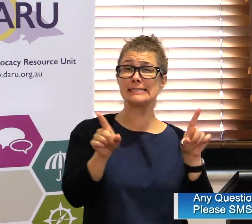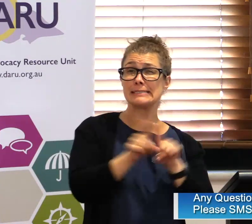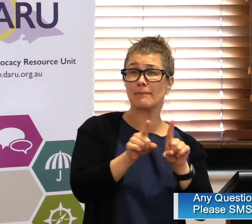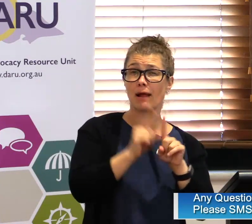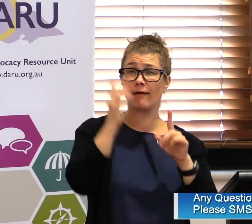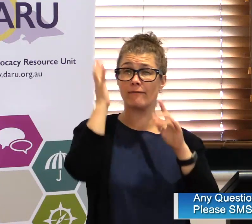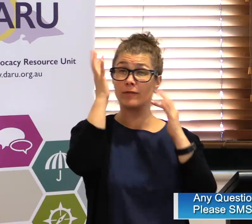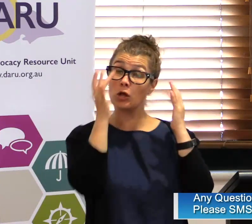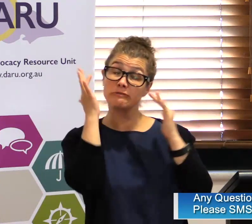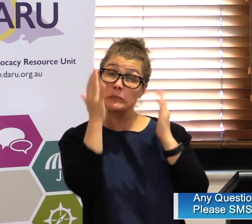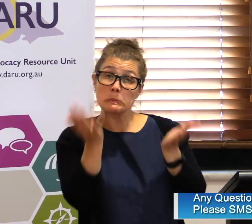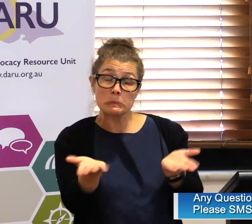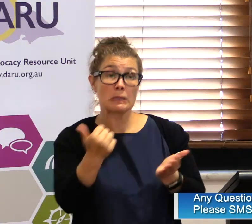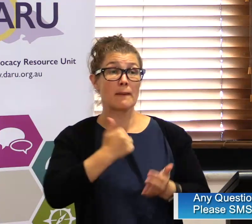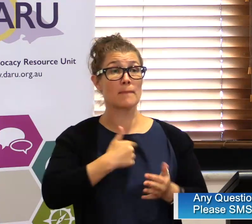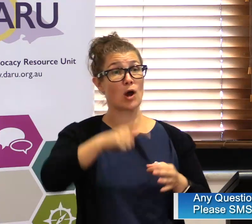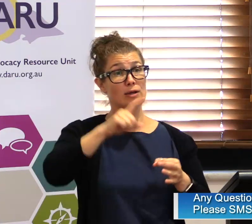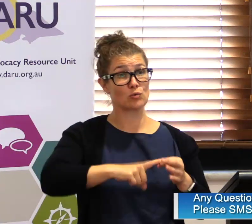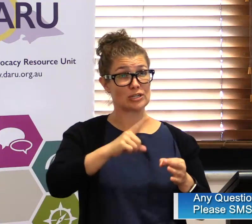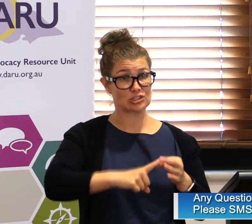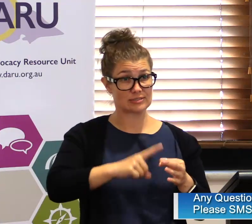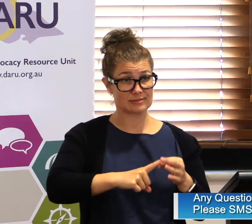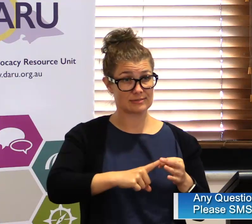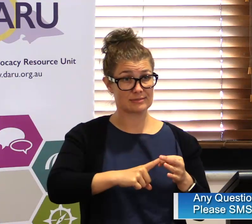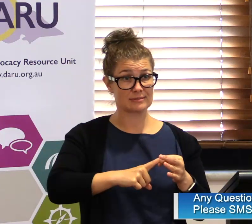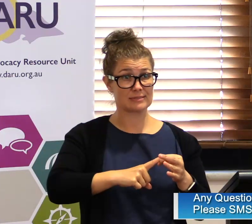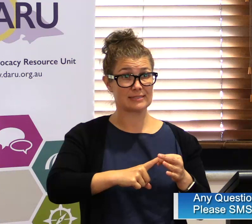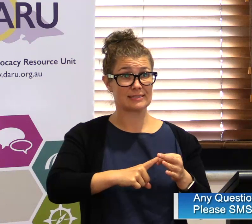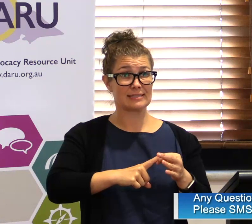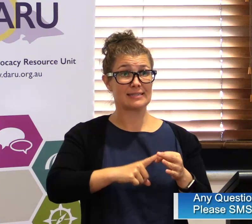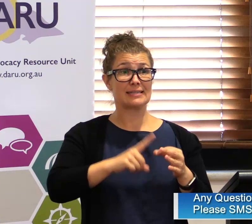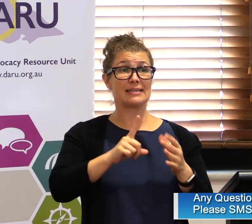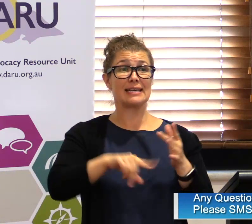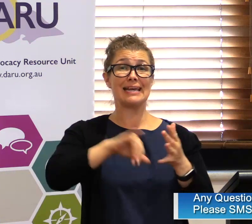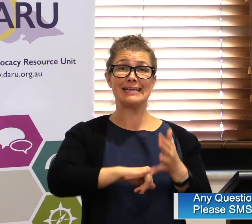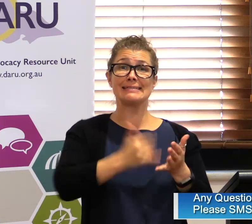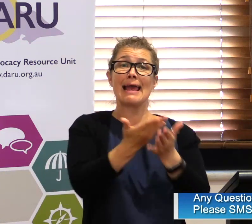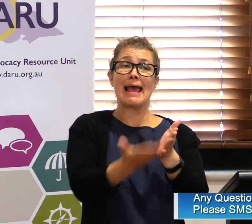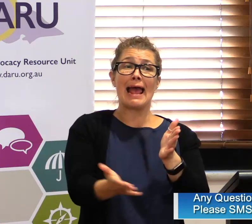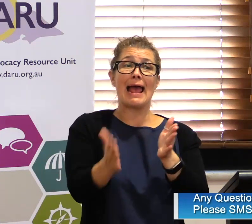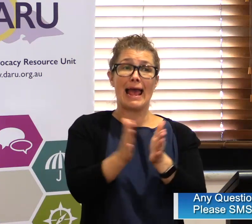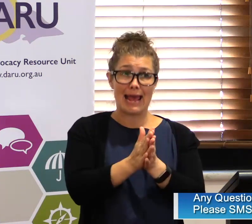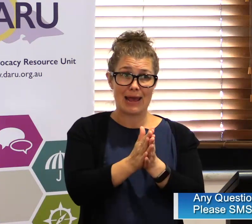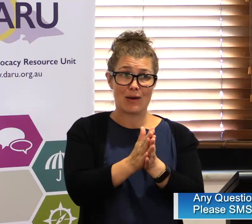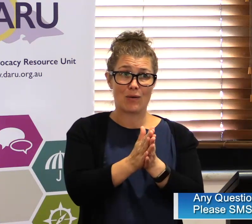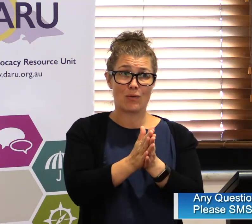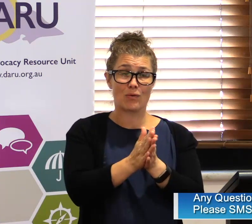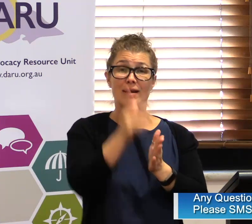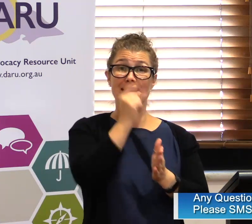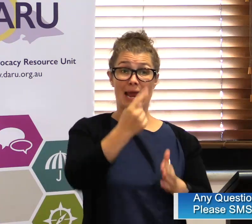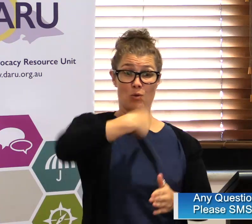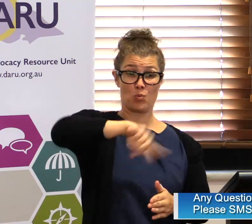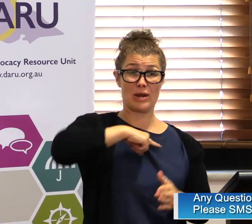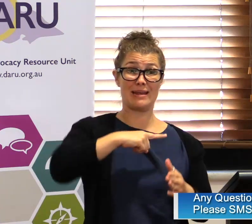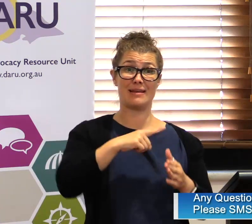but my question is, I'd like to say, what I'm wondering is, how can we